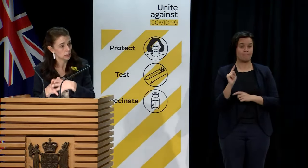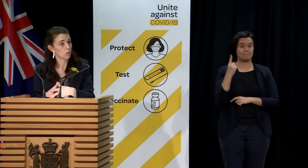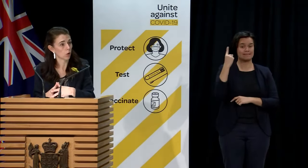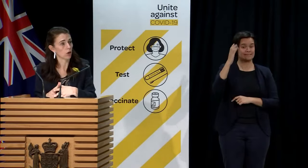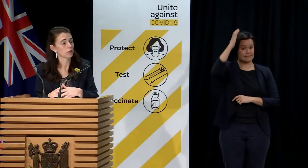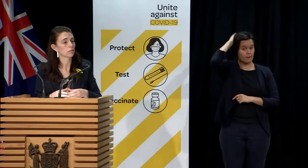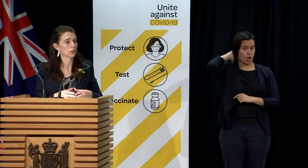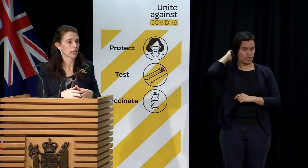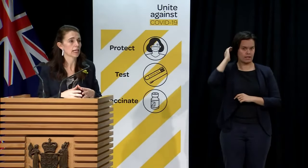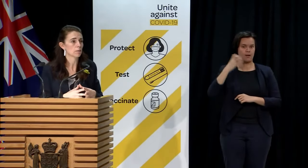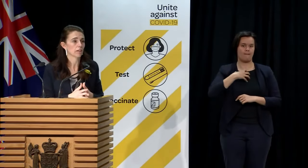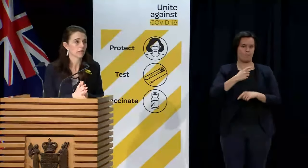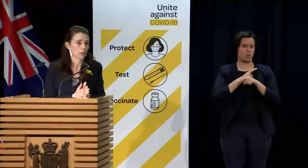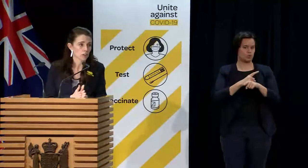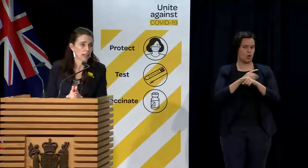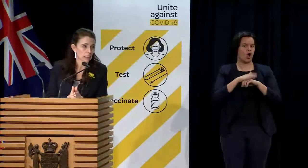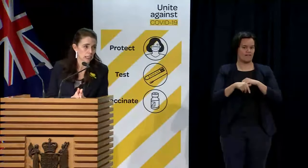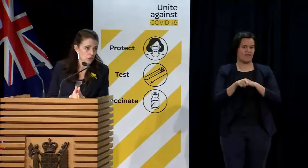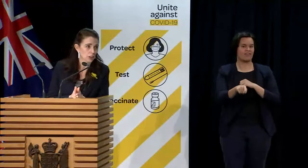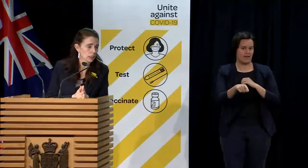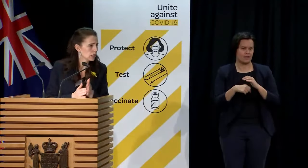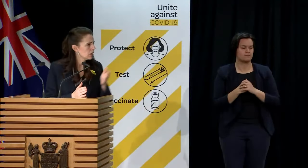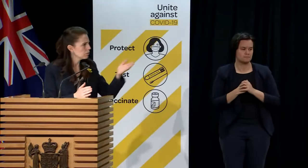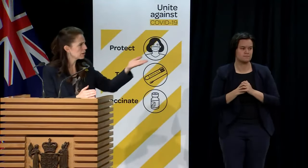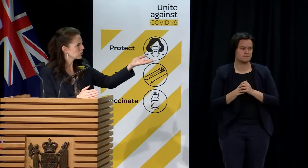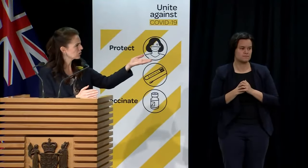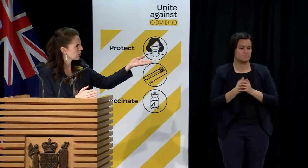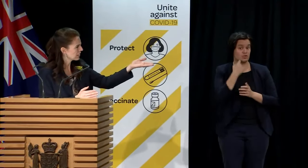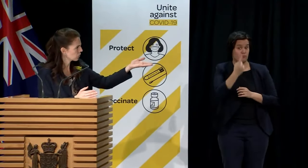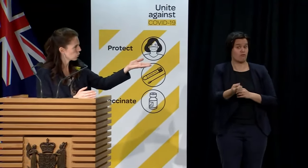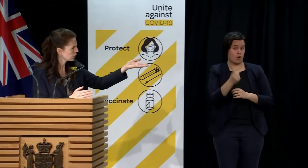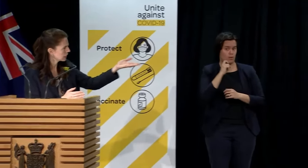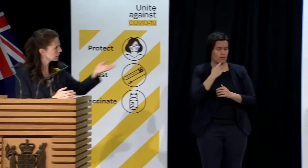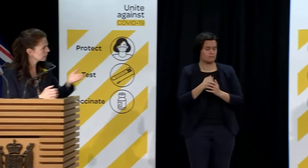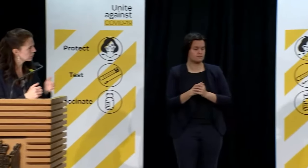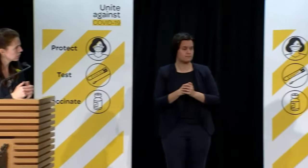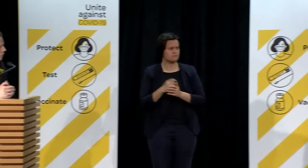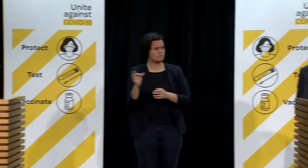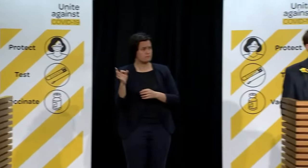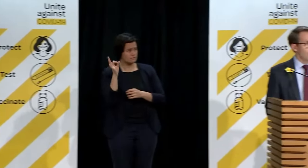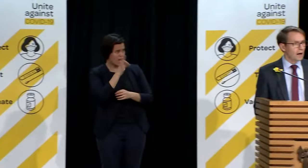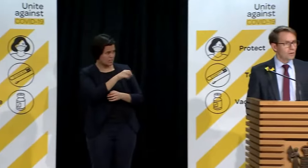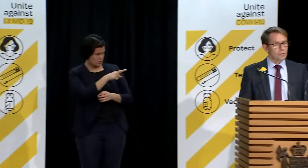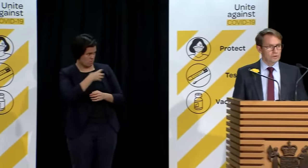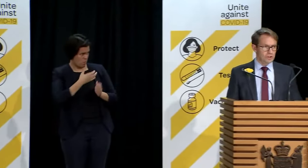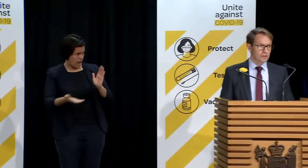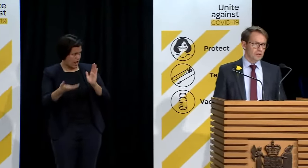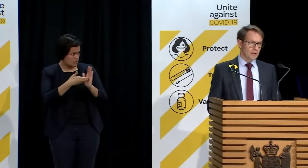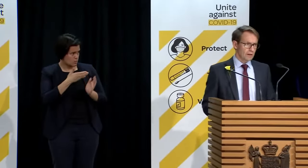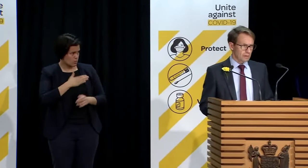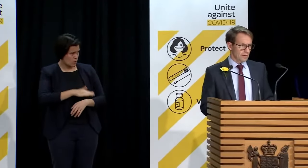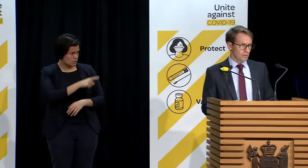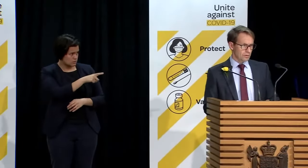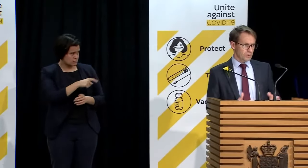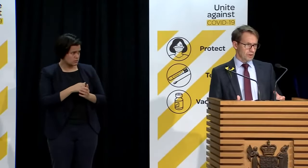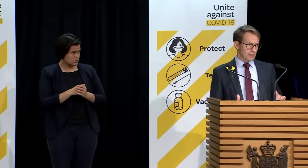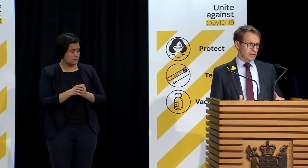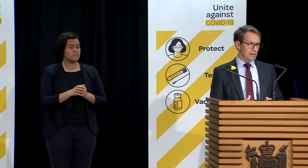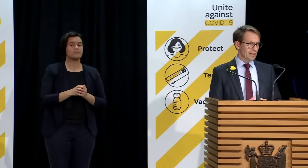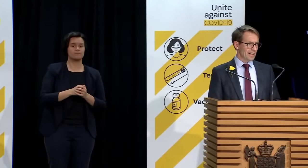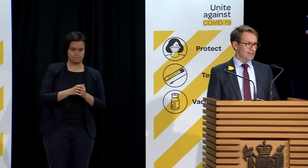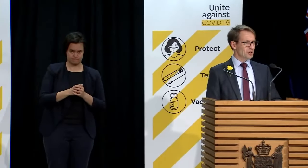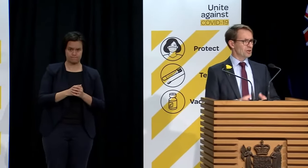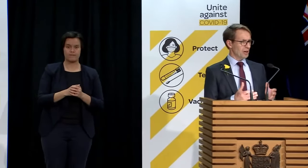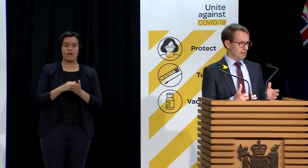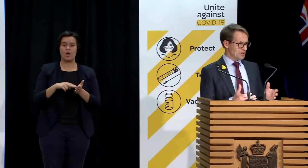that tomorrow, because that has been a focus of our discussions. Perhaps on anything on Northland testing further, Dr. Bloomfield? Just to say that Northland's